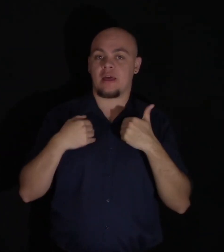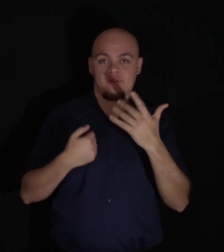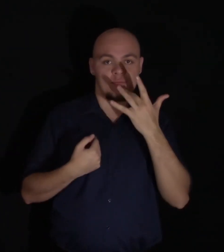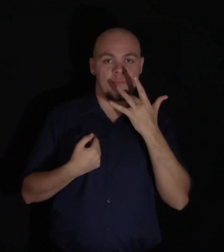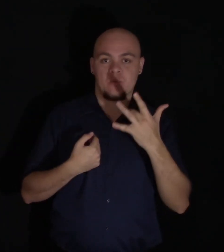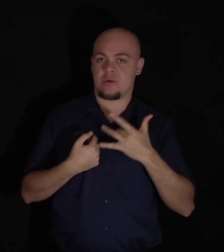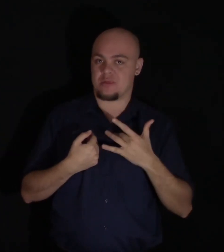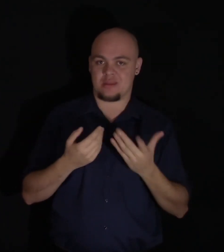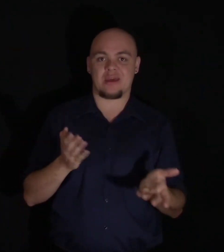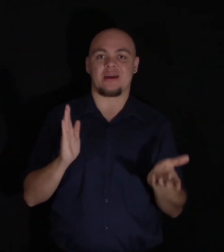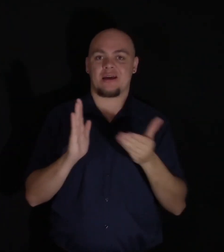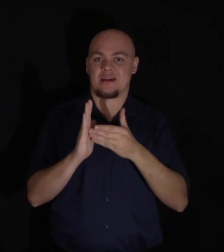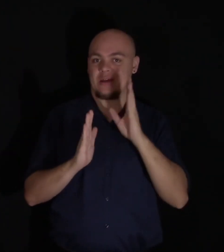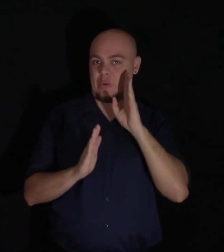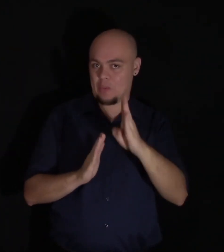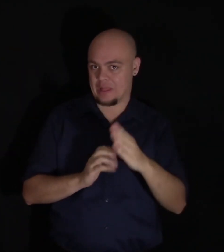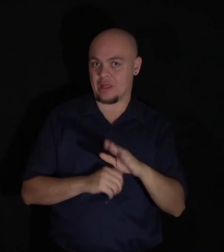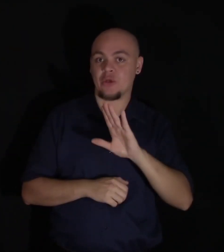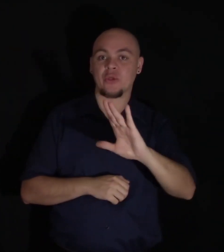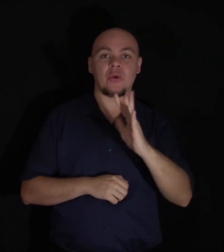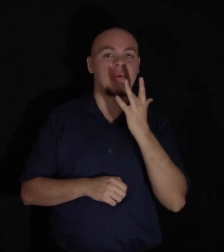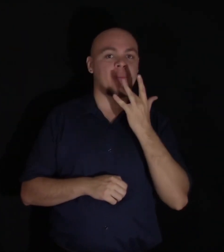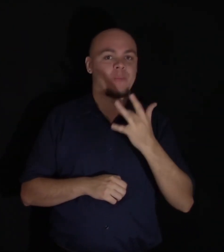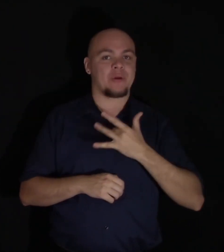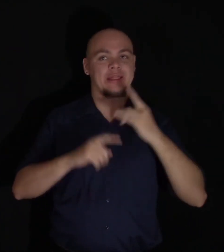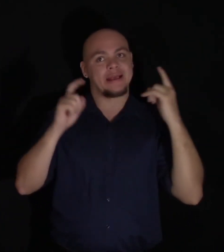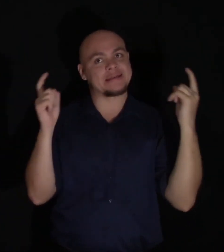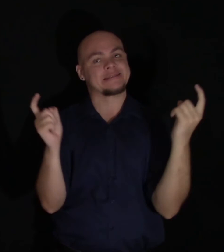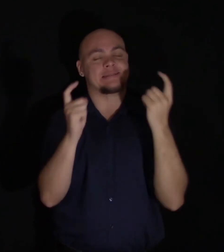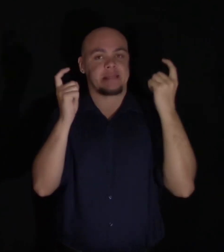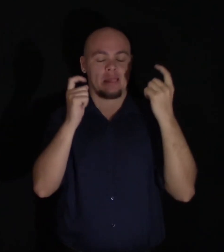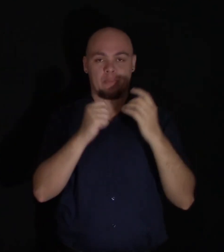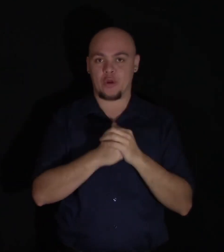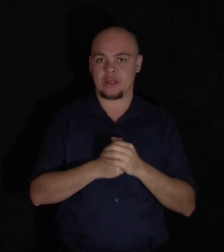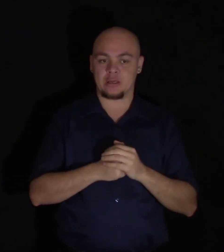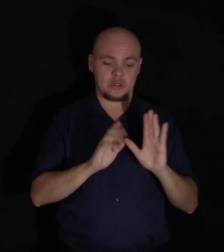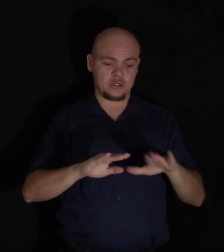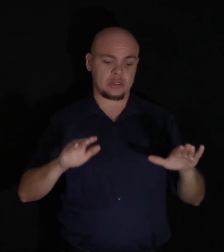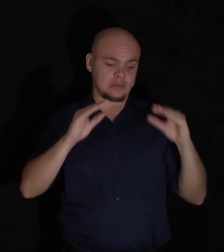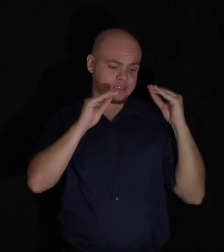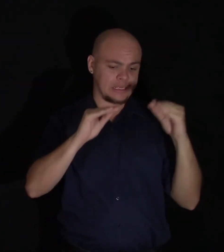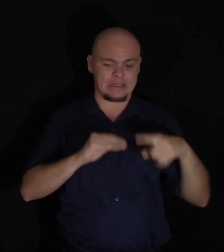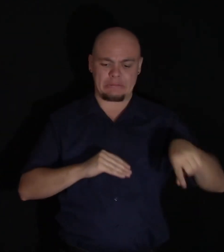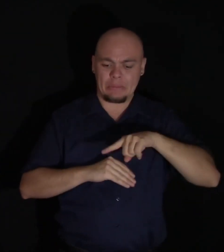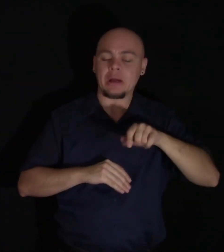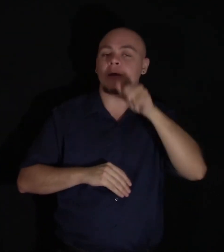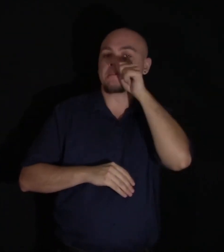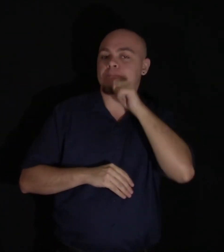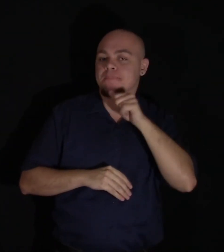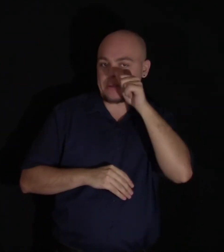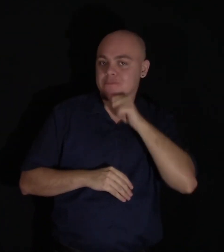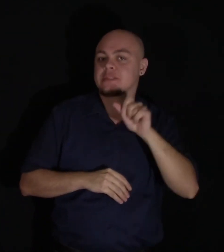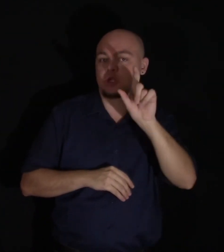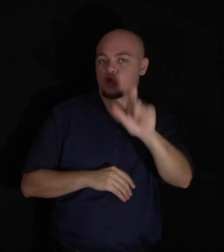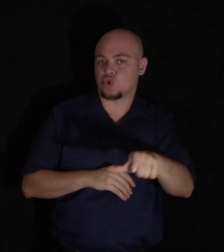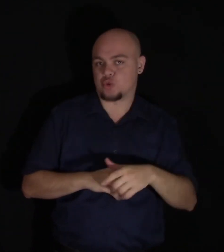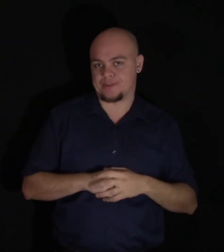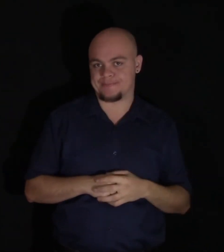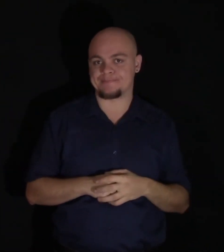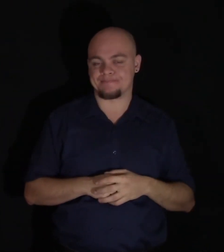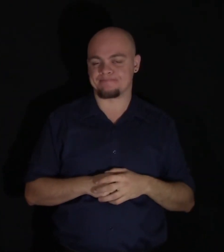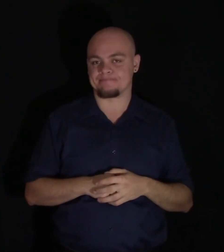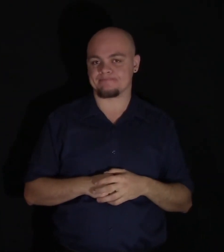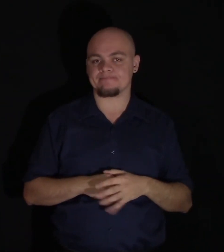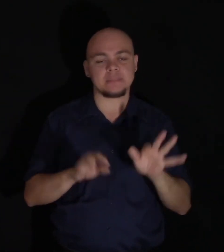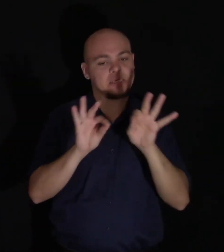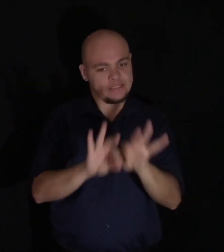come around. Relish your birthday. We need to teach our children to be resilient. It's very